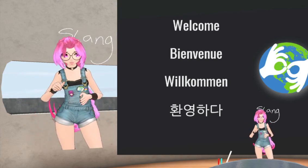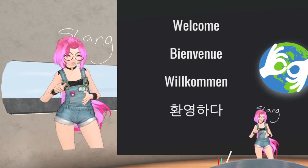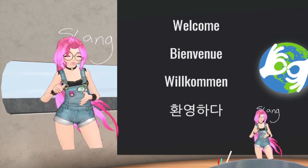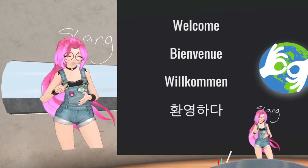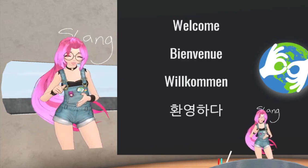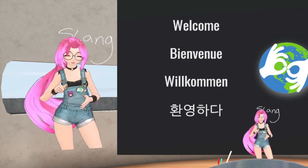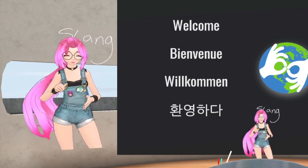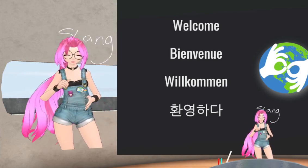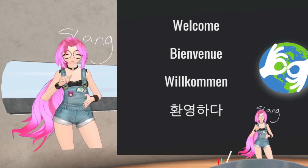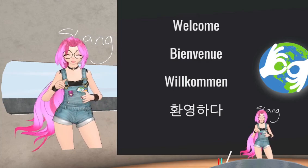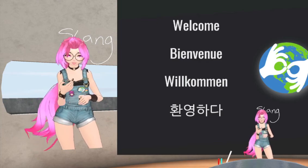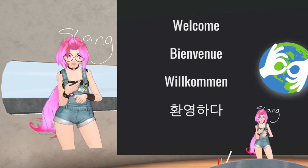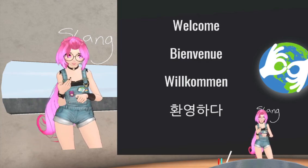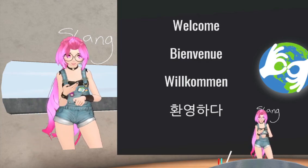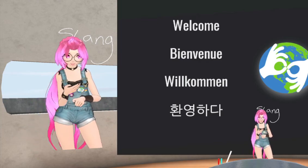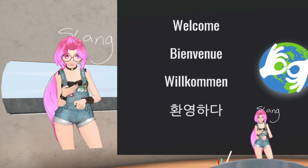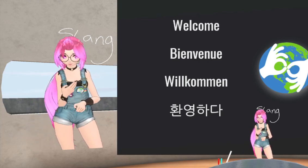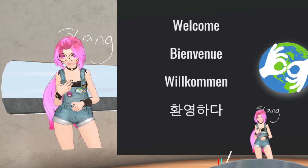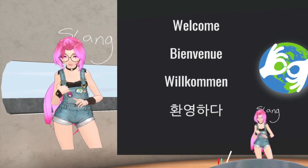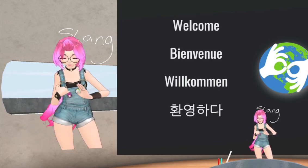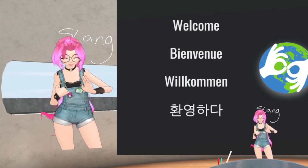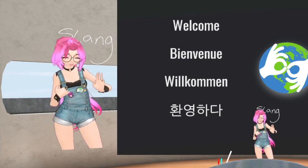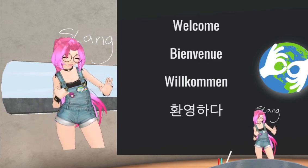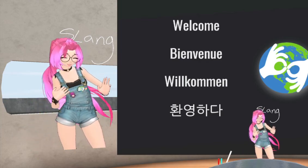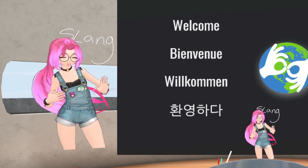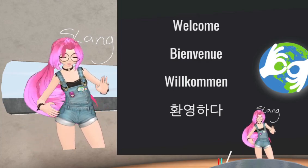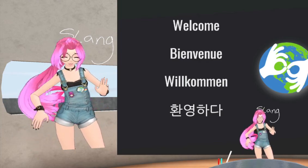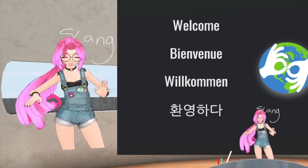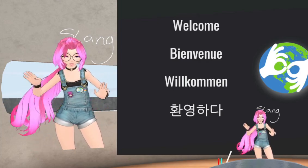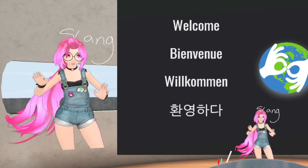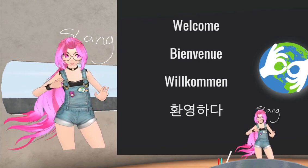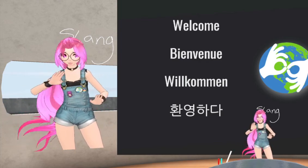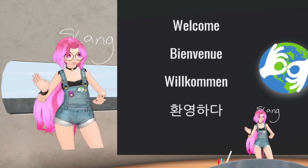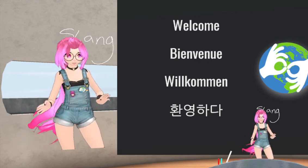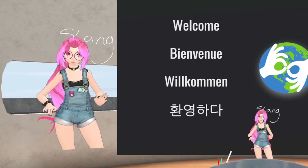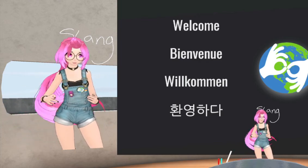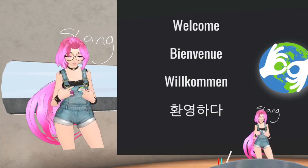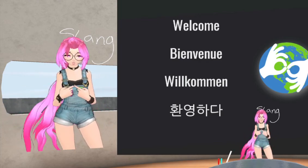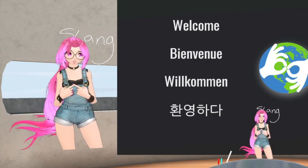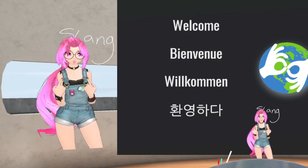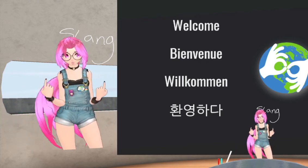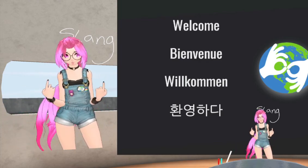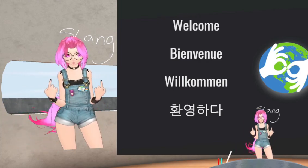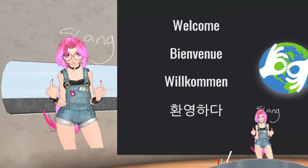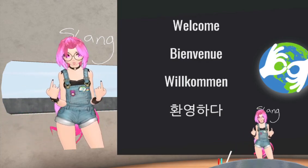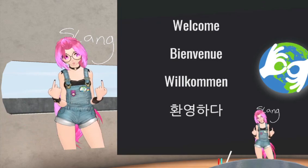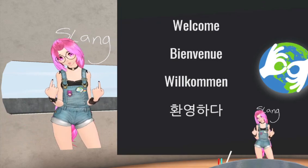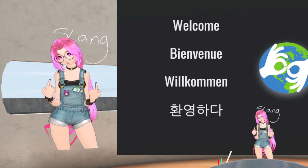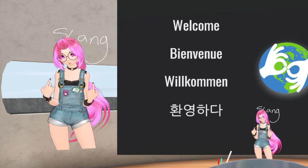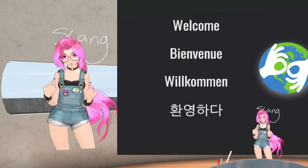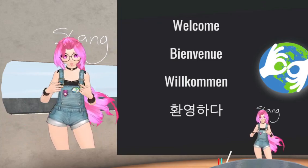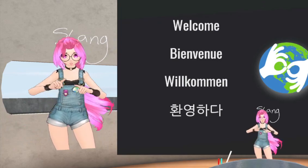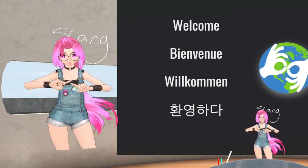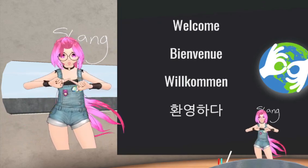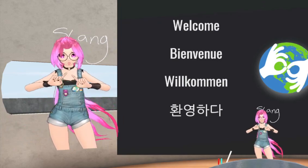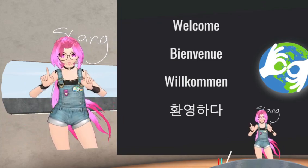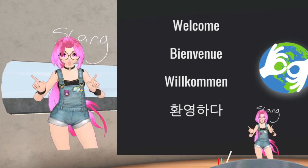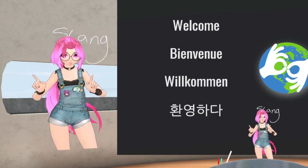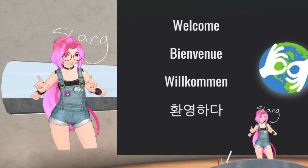over. I think it was Baka. You reminded me of a great one, and an actual slang that does exist to describe being really